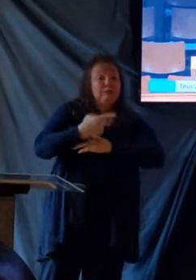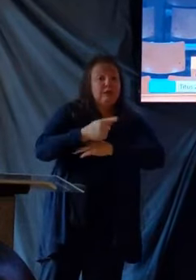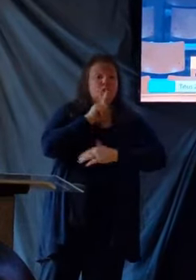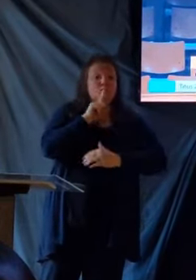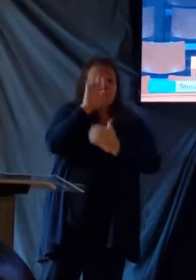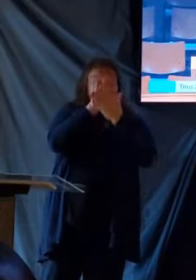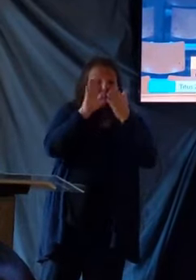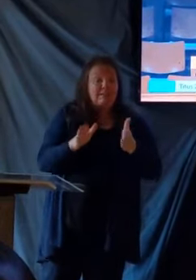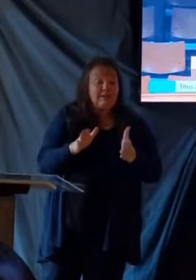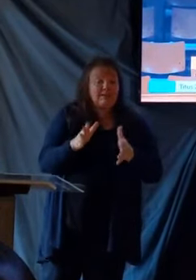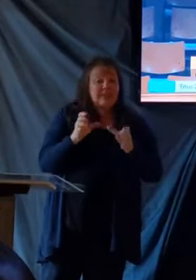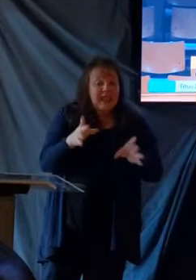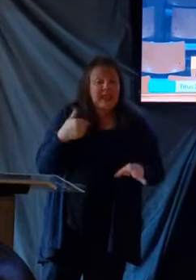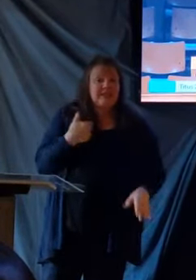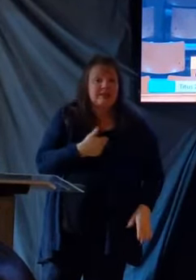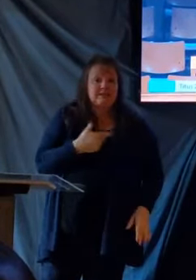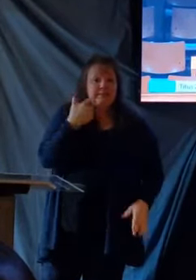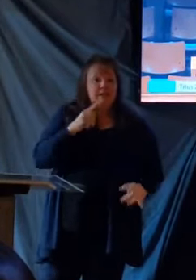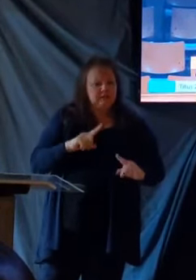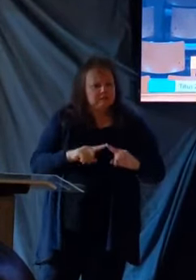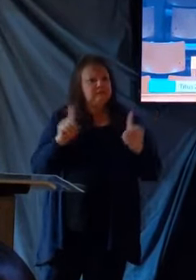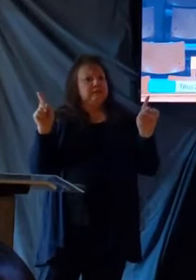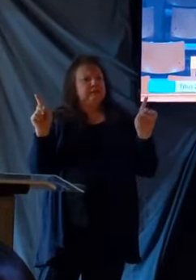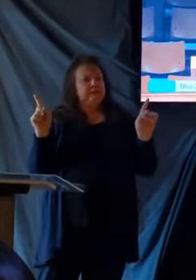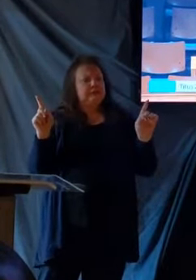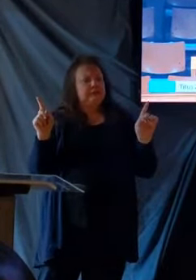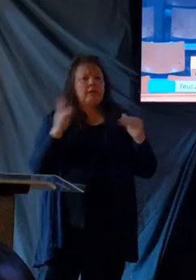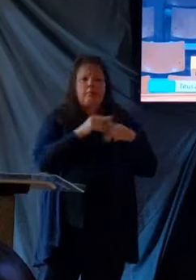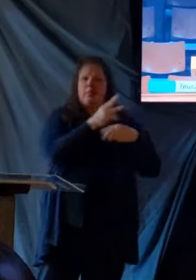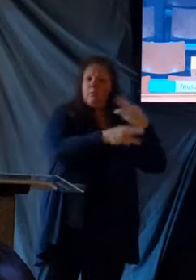true believers, because they're different.